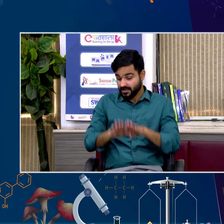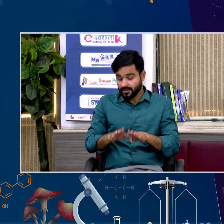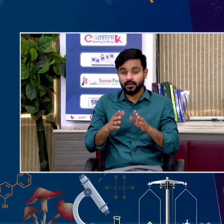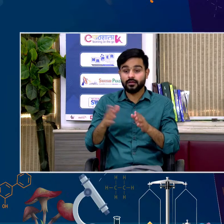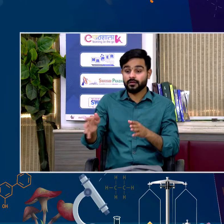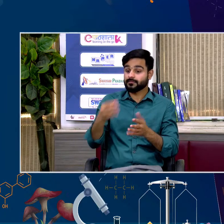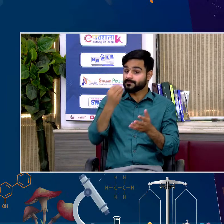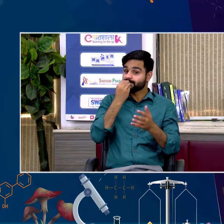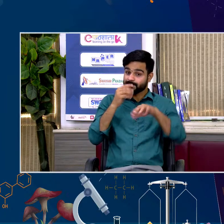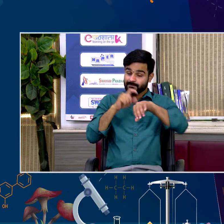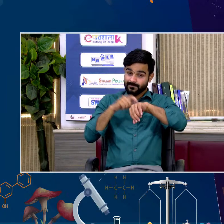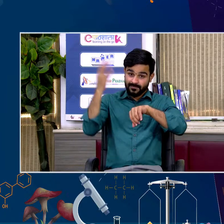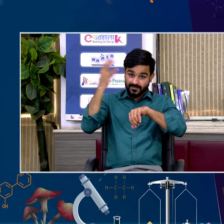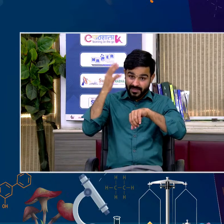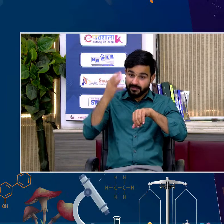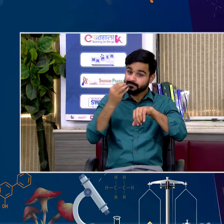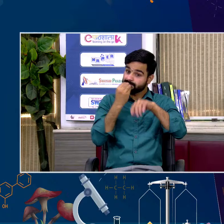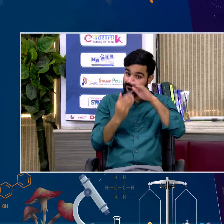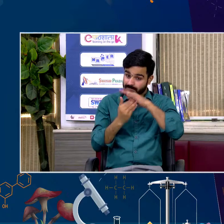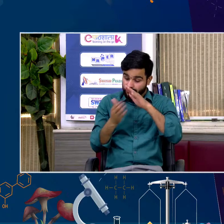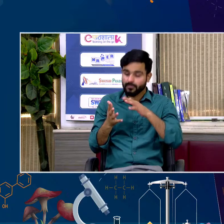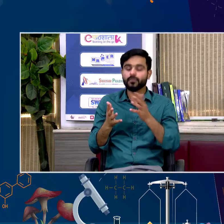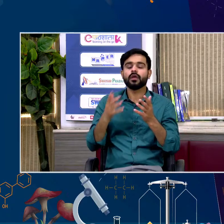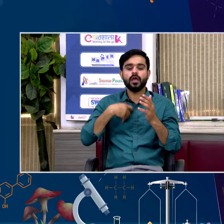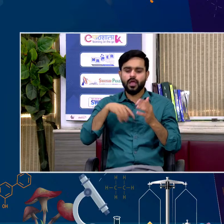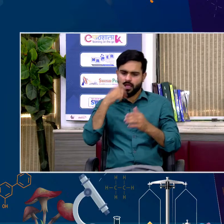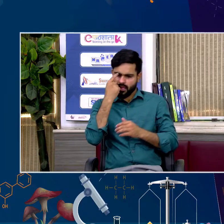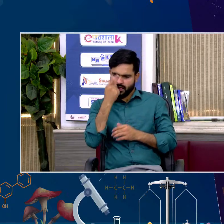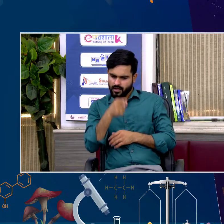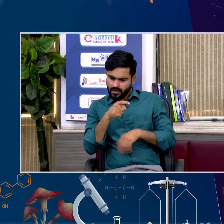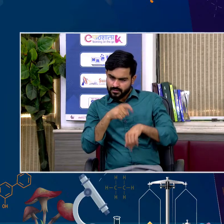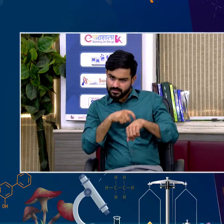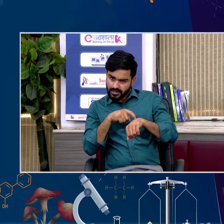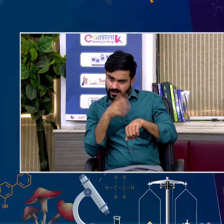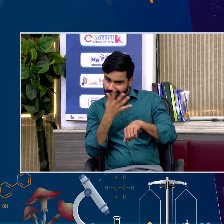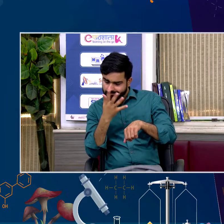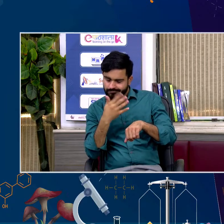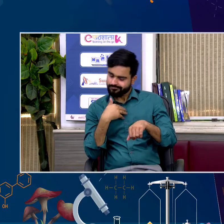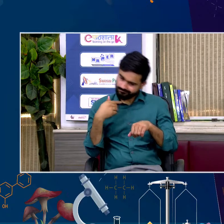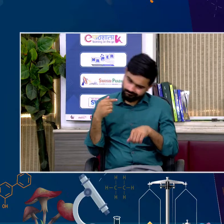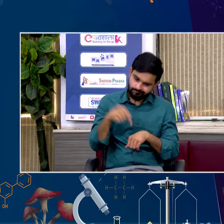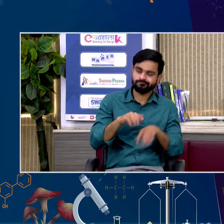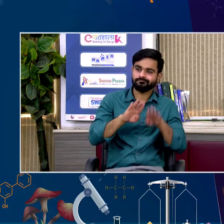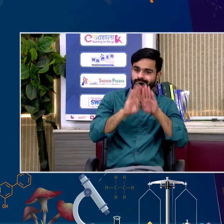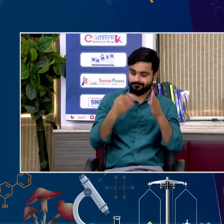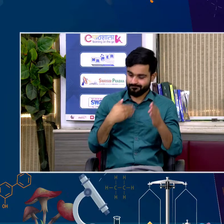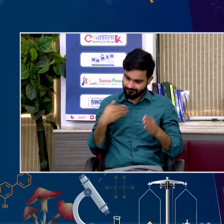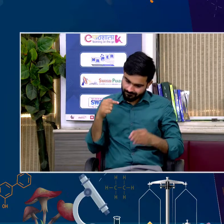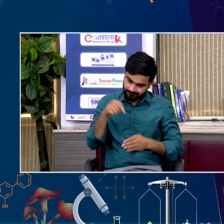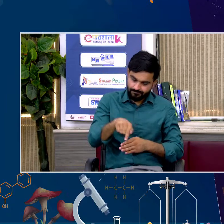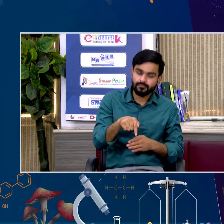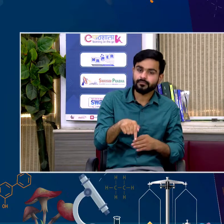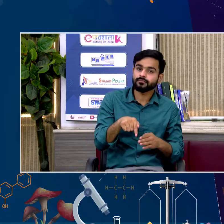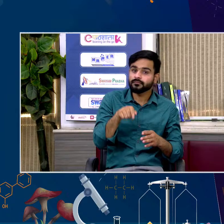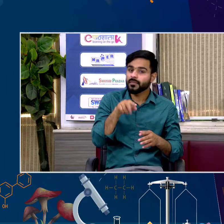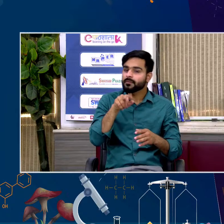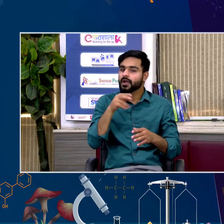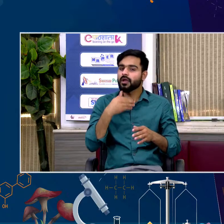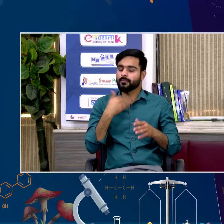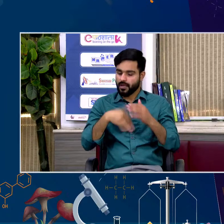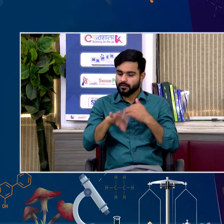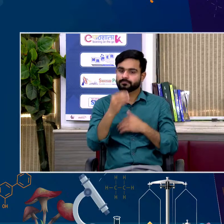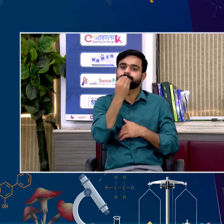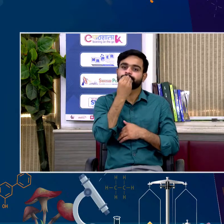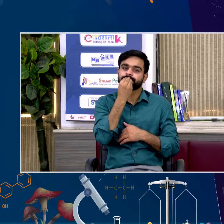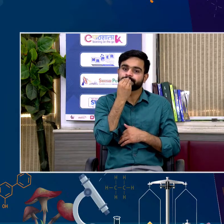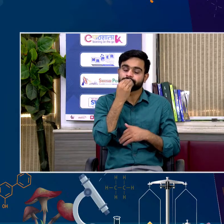it's lunchtime will help the child understand that this is lunchtime. When I come on this table, a table mat is spread, it means I'm going to eat.